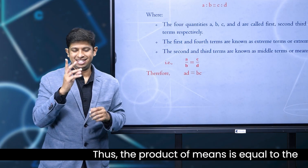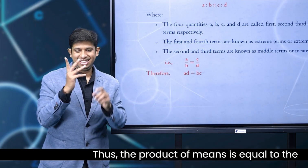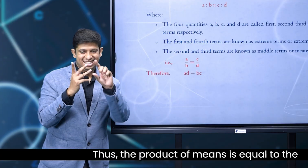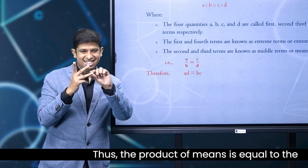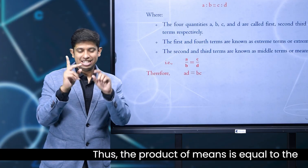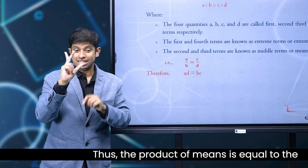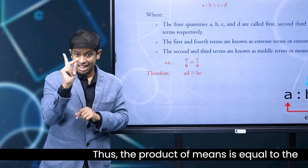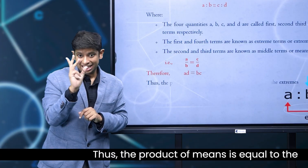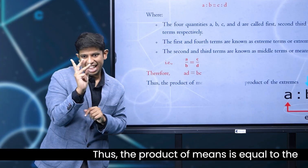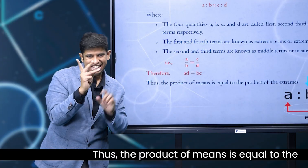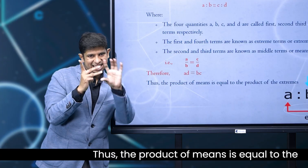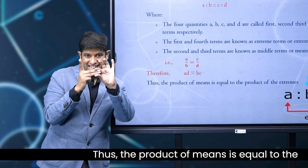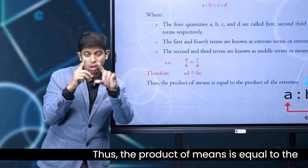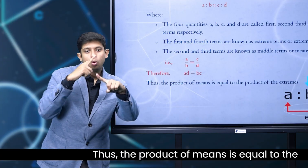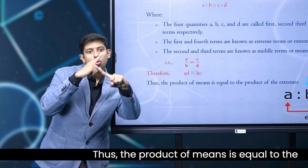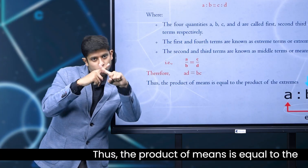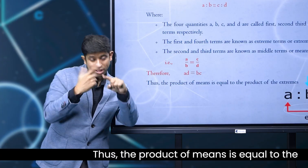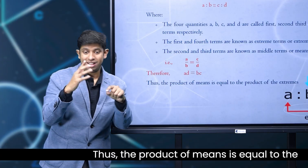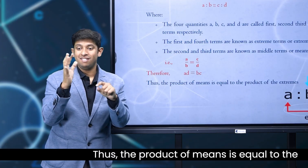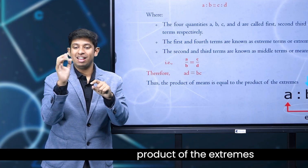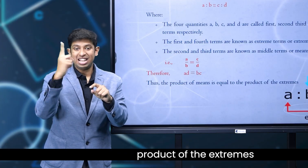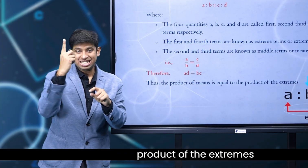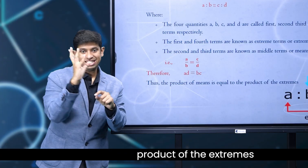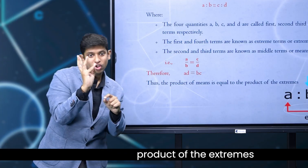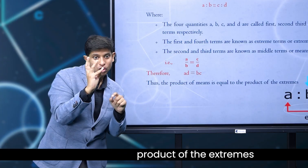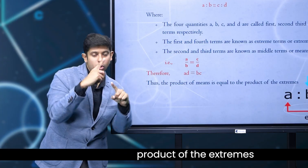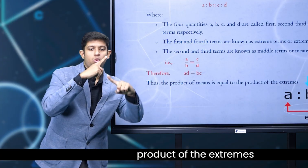Thus, the product of means is equal to the product of the extremes.